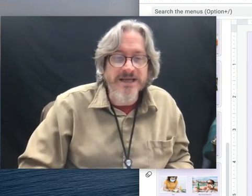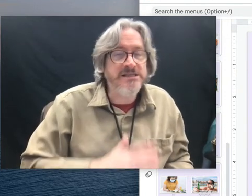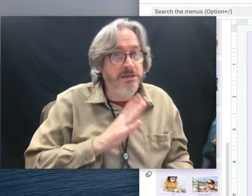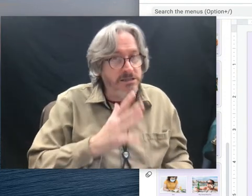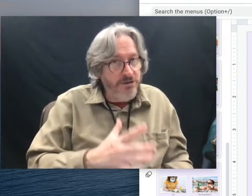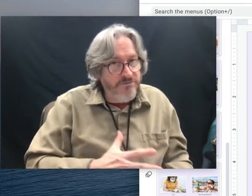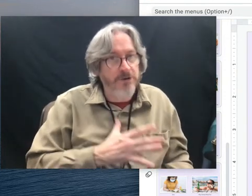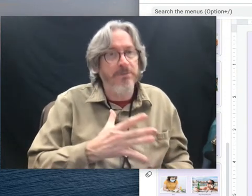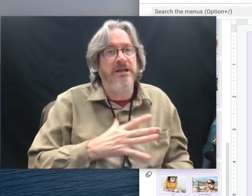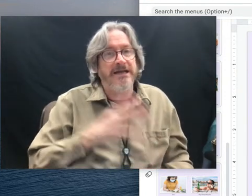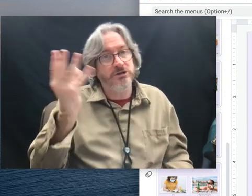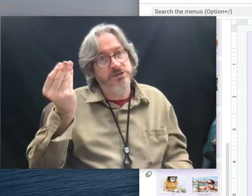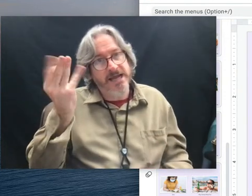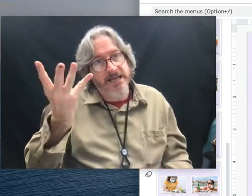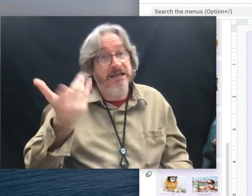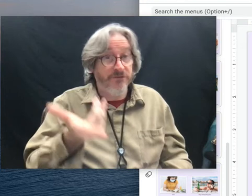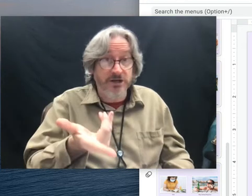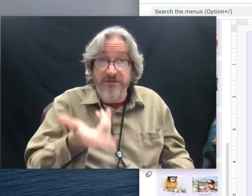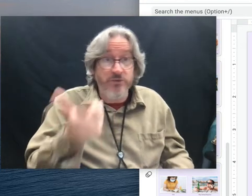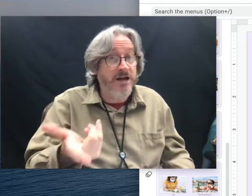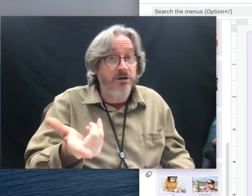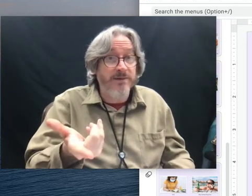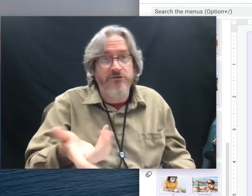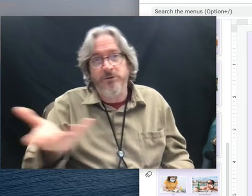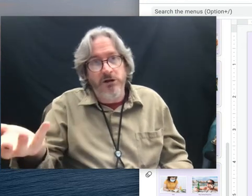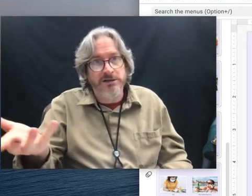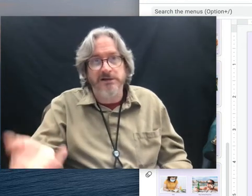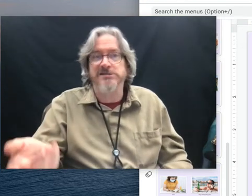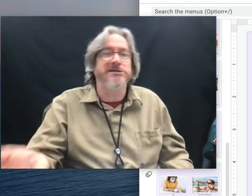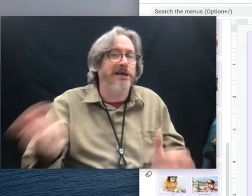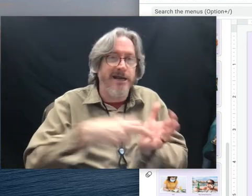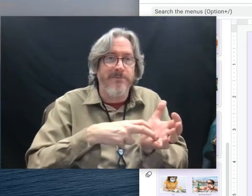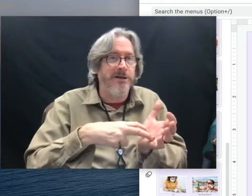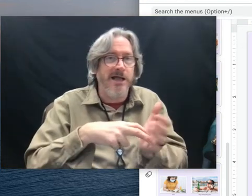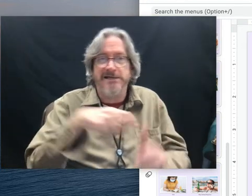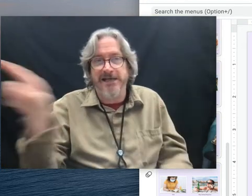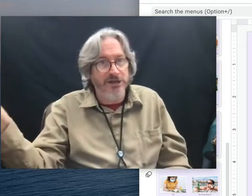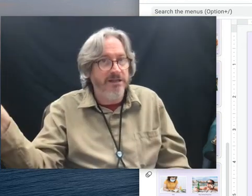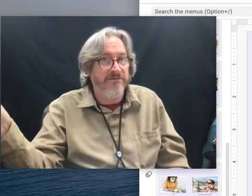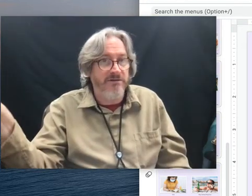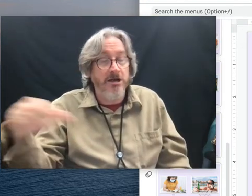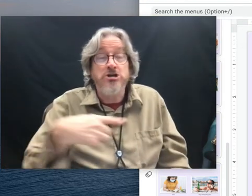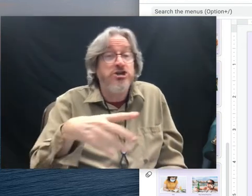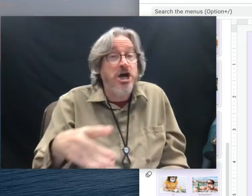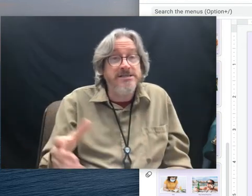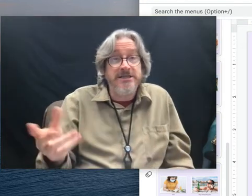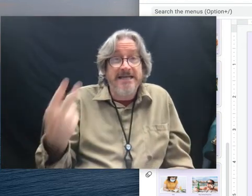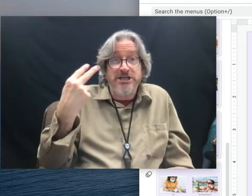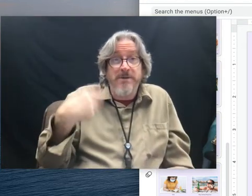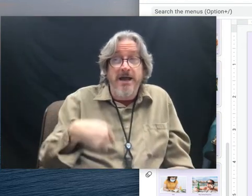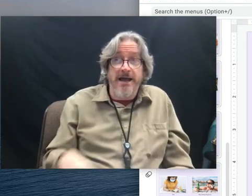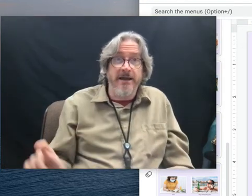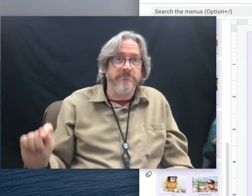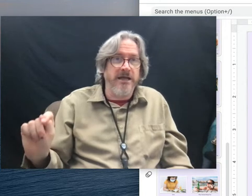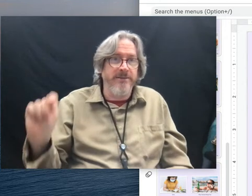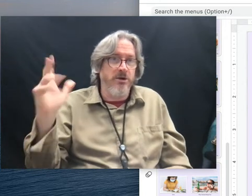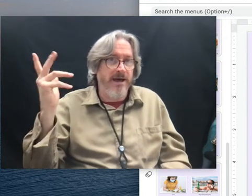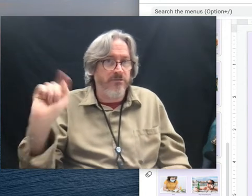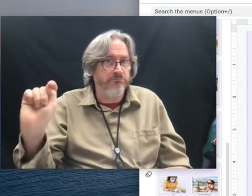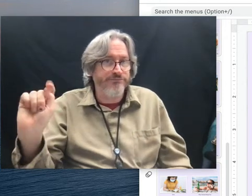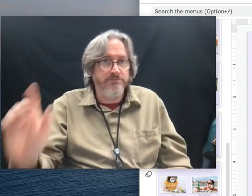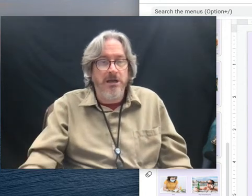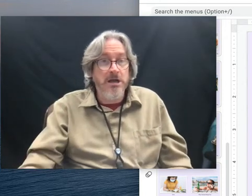So it's considered very polite to say, like, if you've got to go to the bathroom, you're all adults, you get up in class and you leave. Just catch my eye and let me